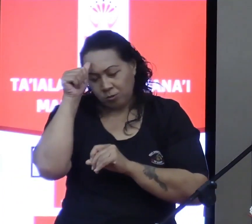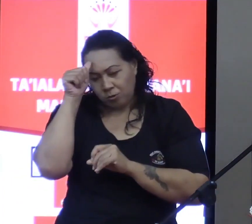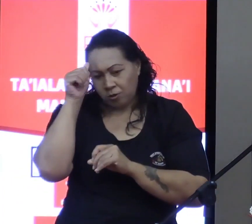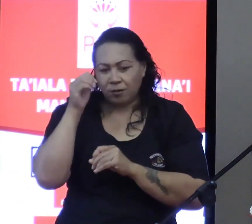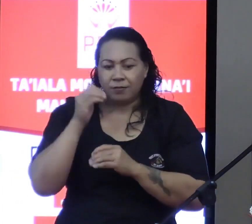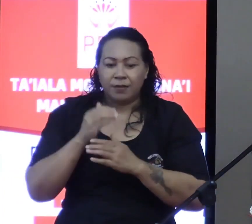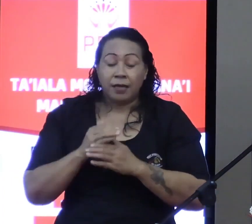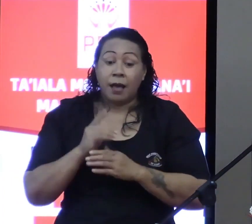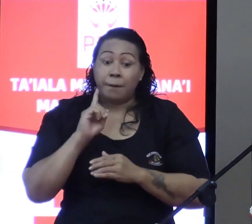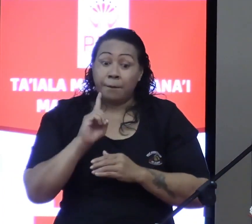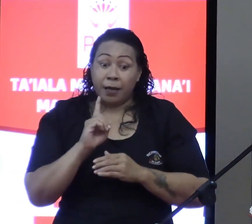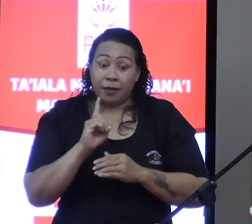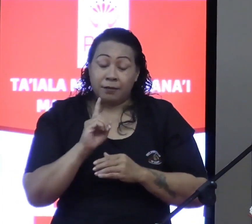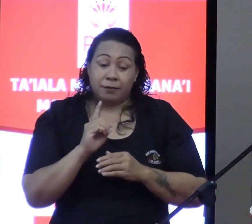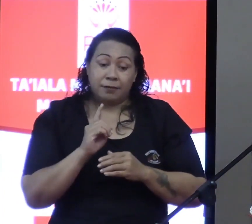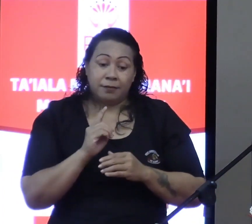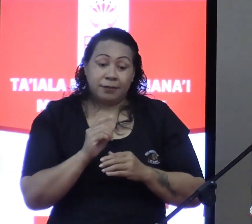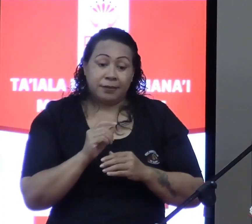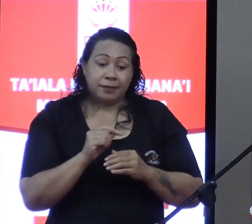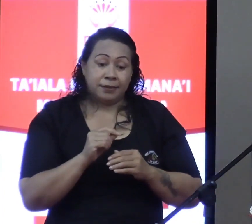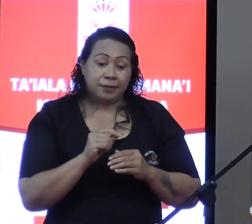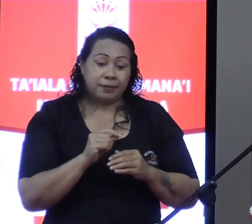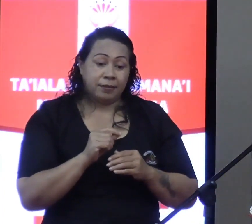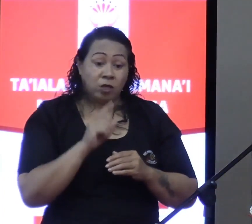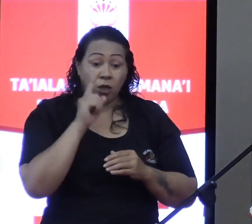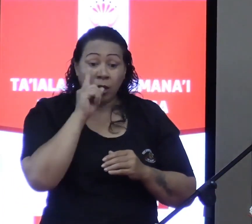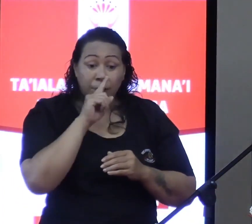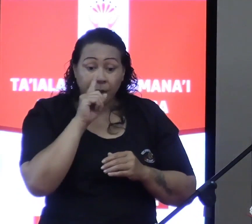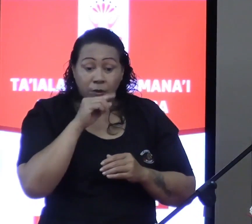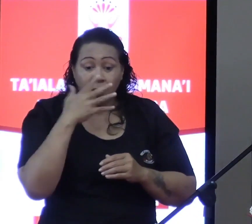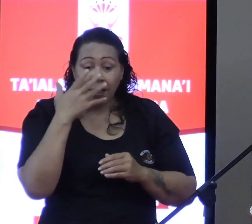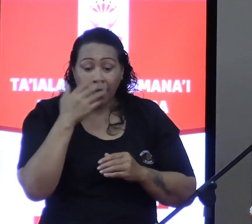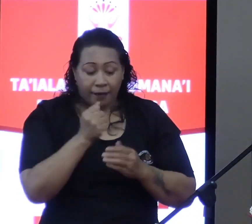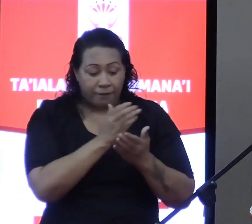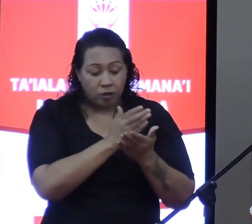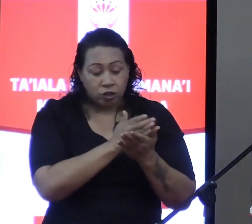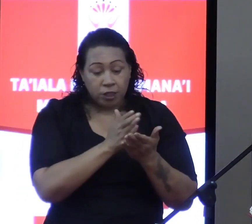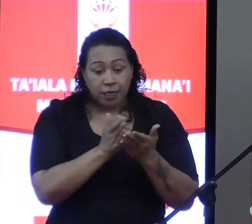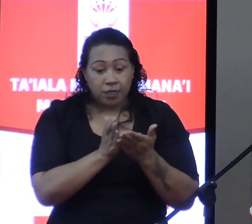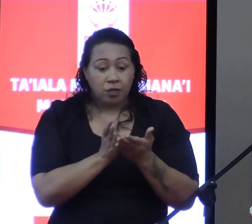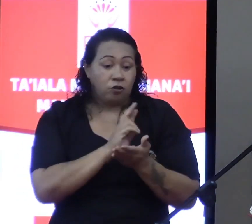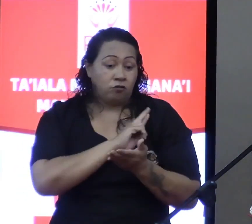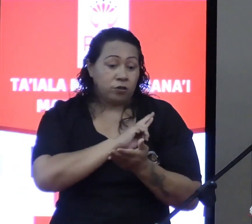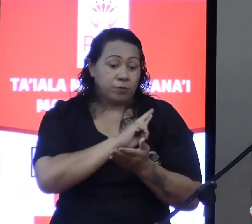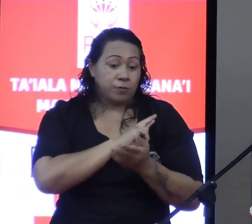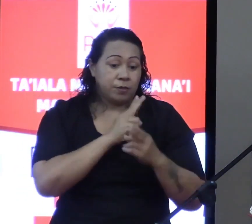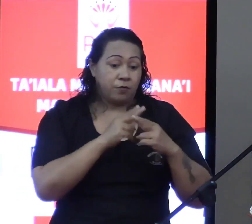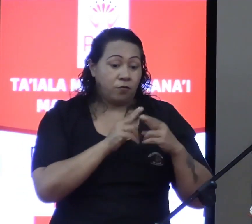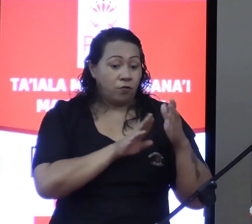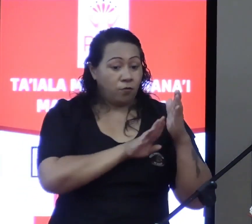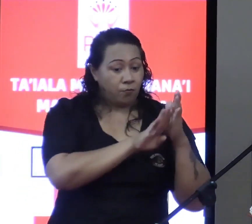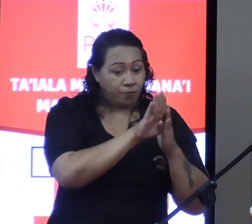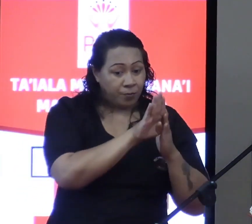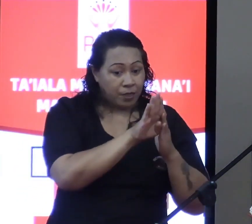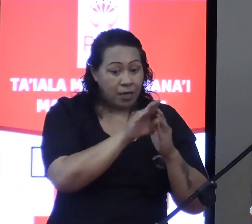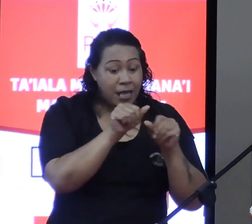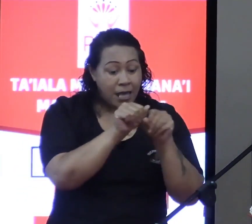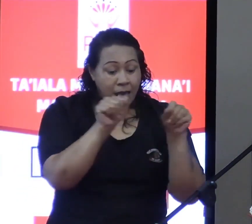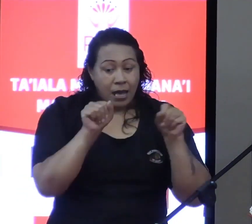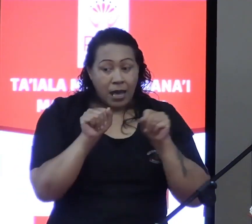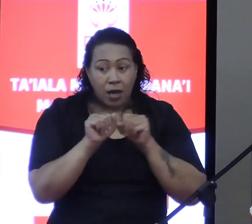However, as a people bound by a shared responsibility for development, our collective